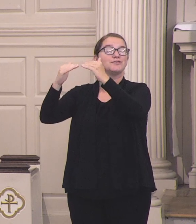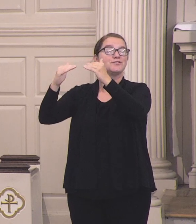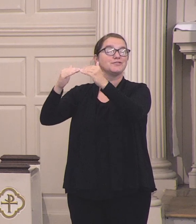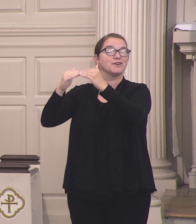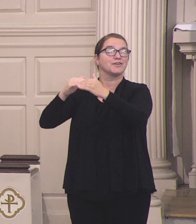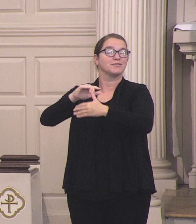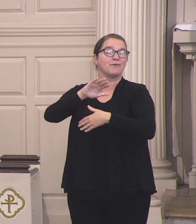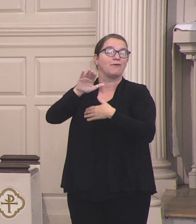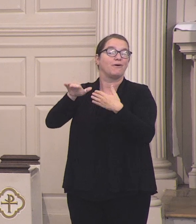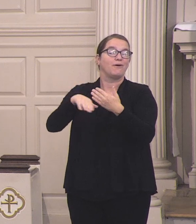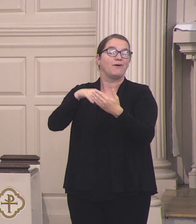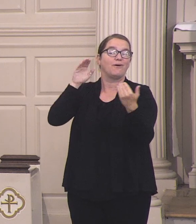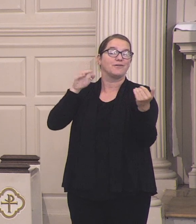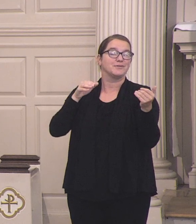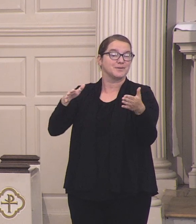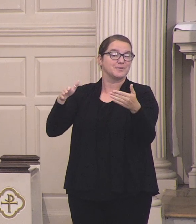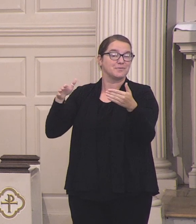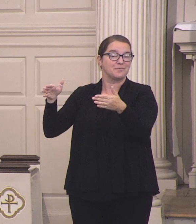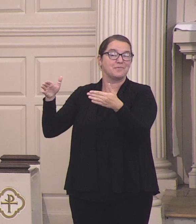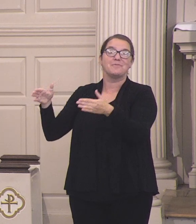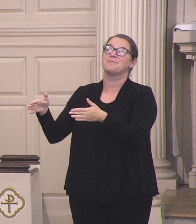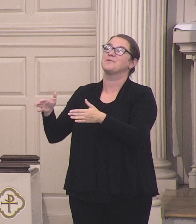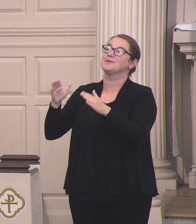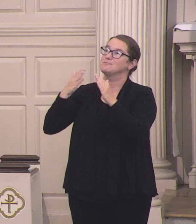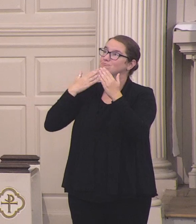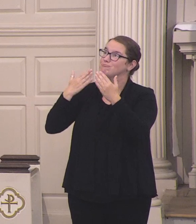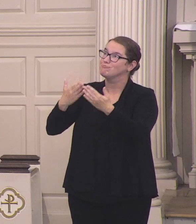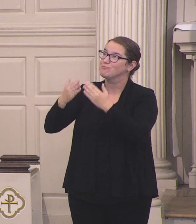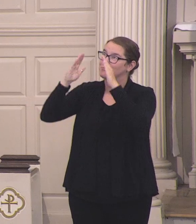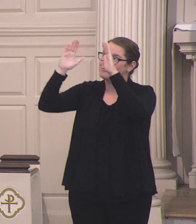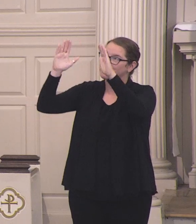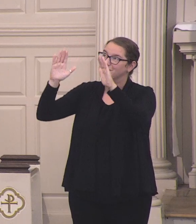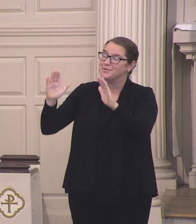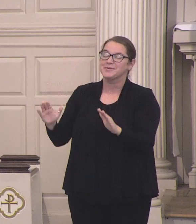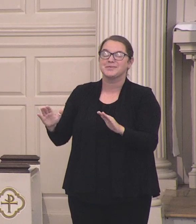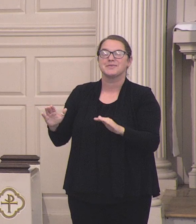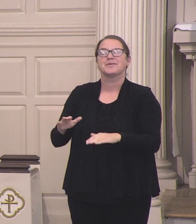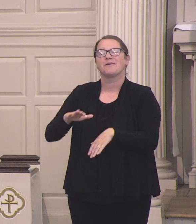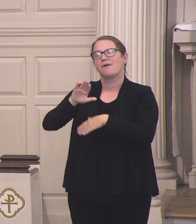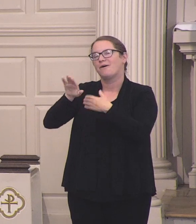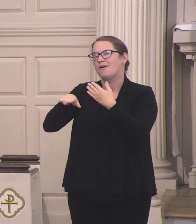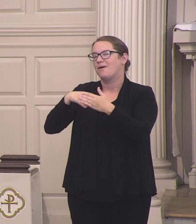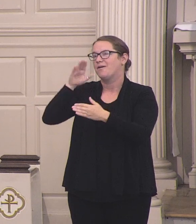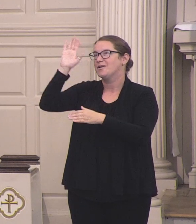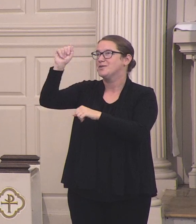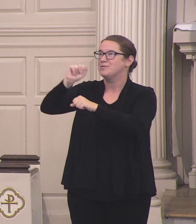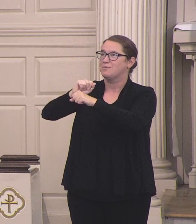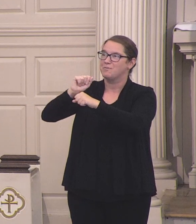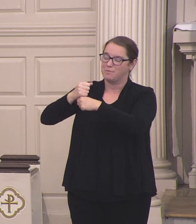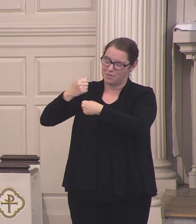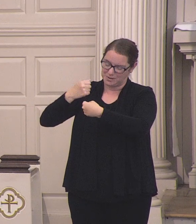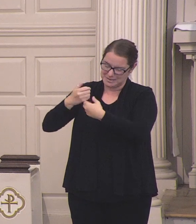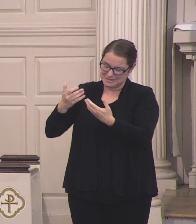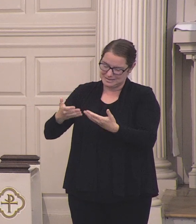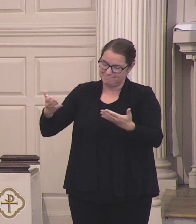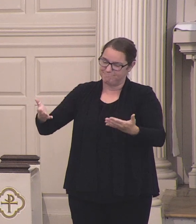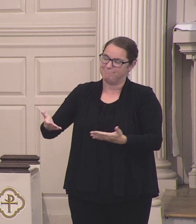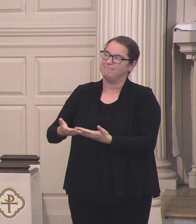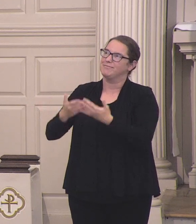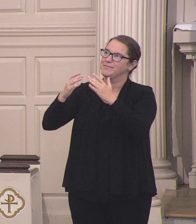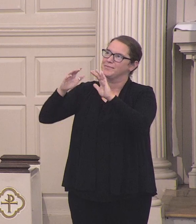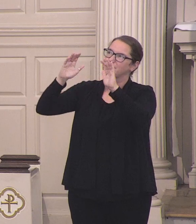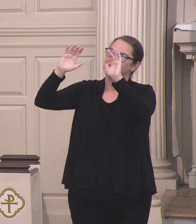and holy in all his works. The Lord is near to all who call